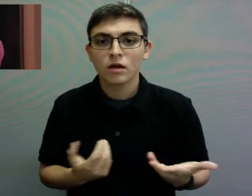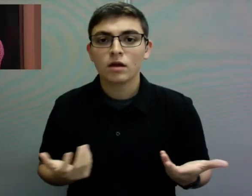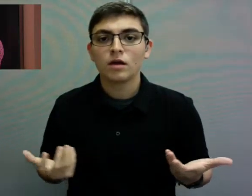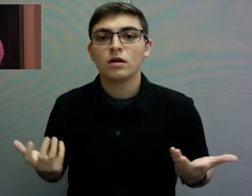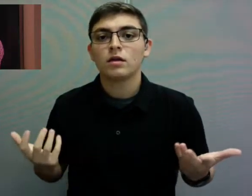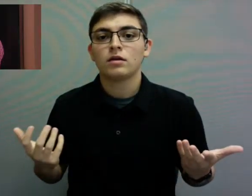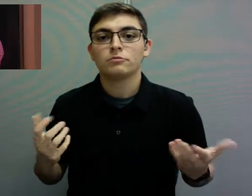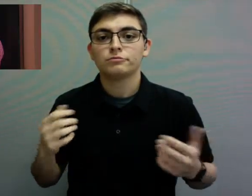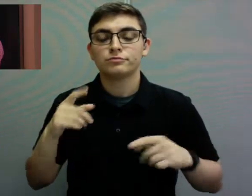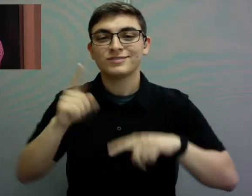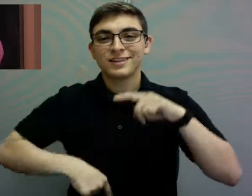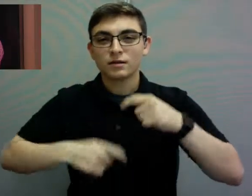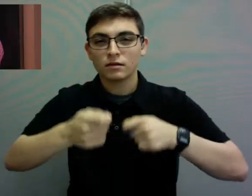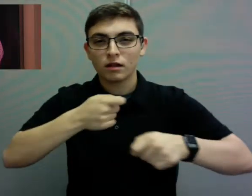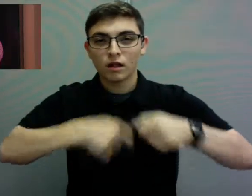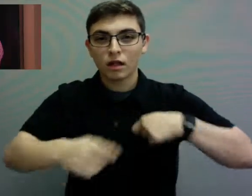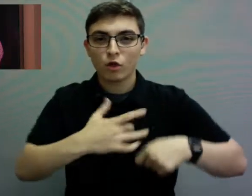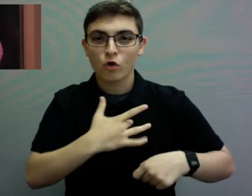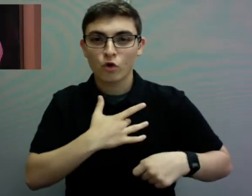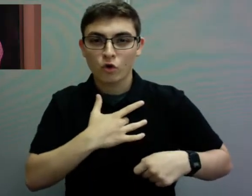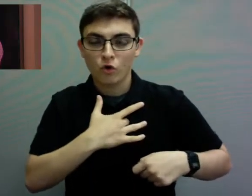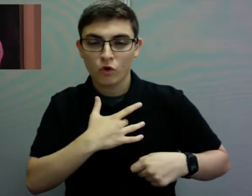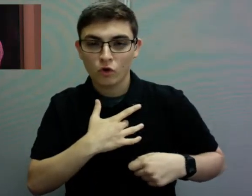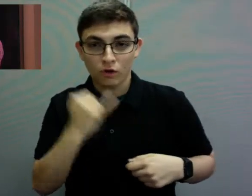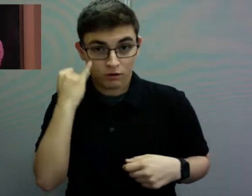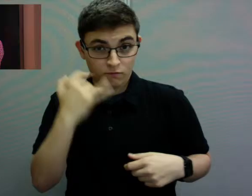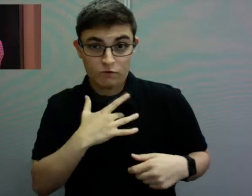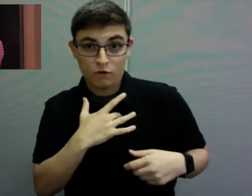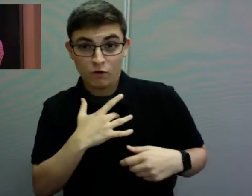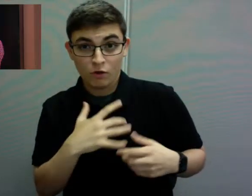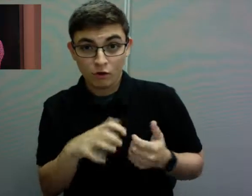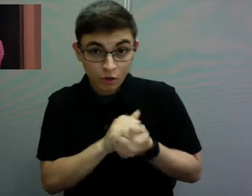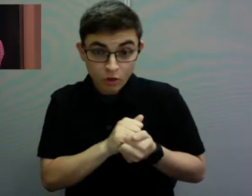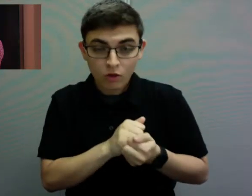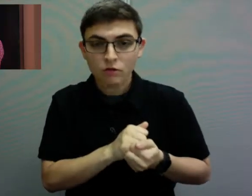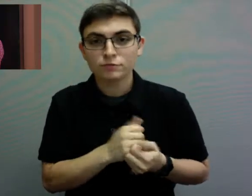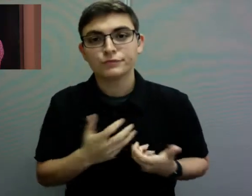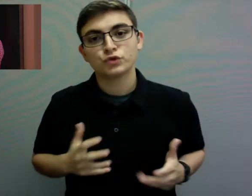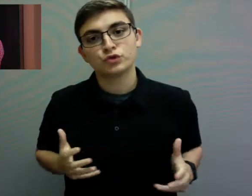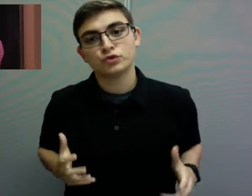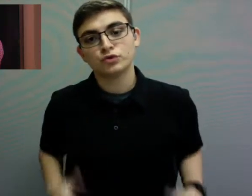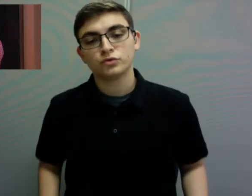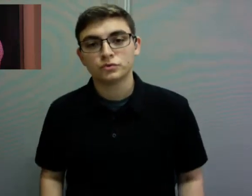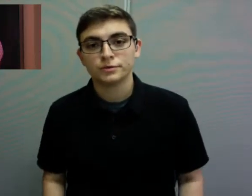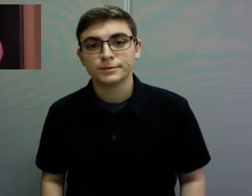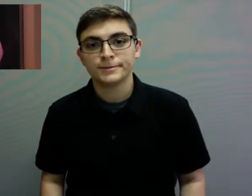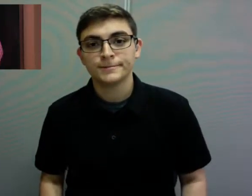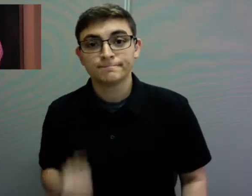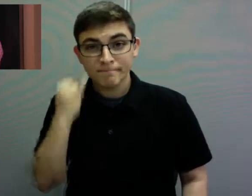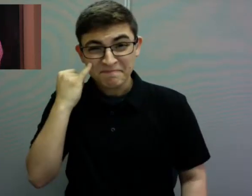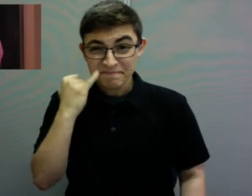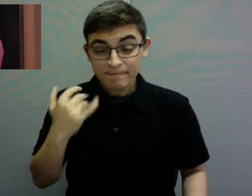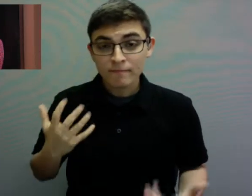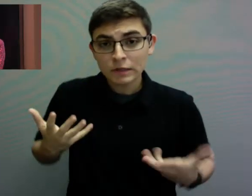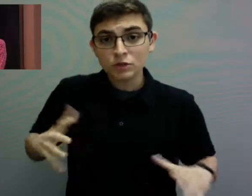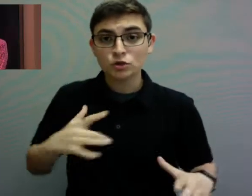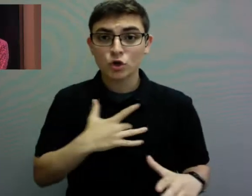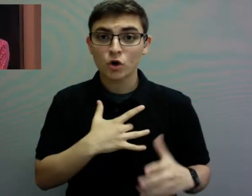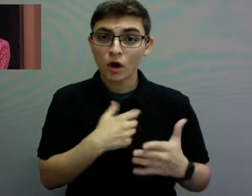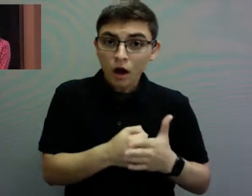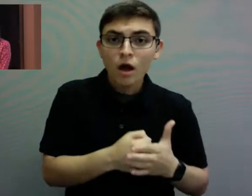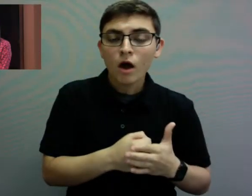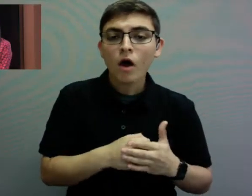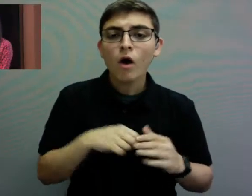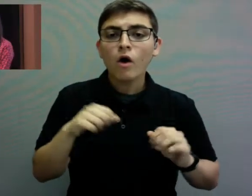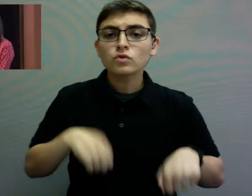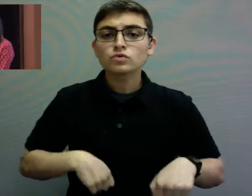nothing in our power to replace dead heart cells with fresh, healthy ones. There are some things we can do if someone's had a heart attack